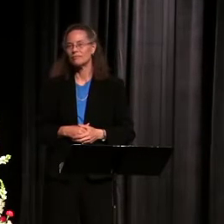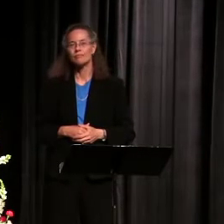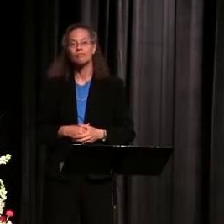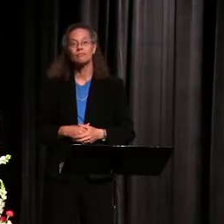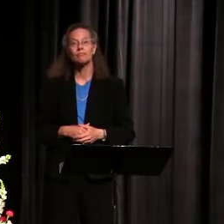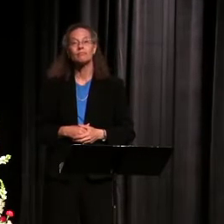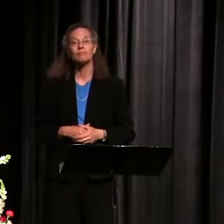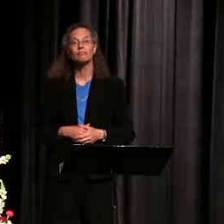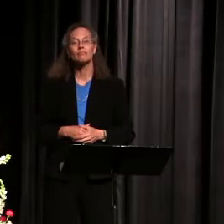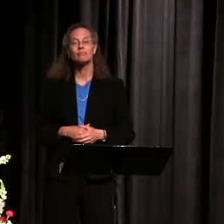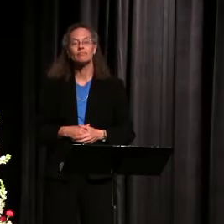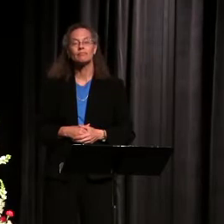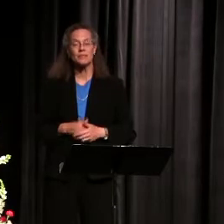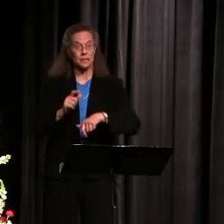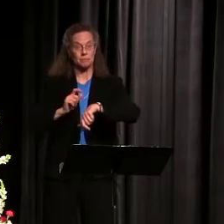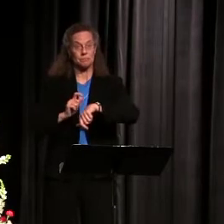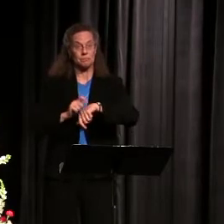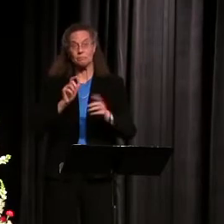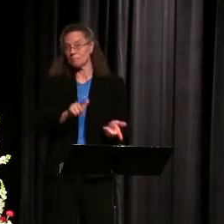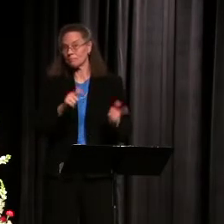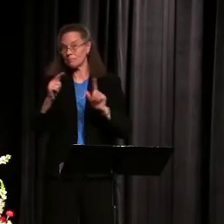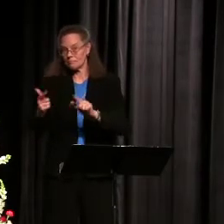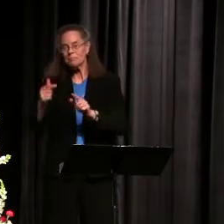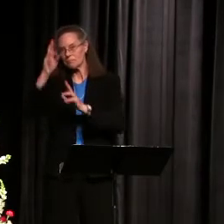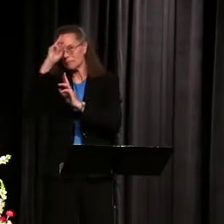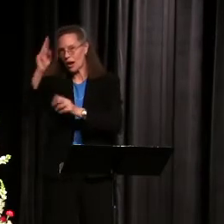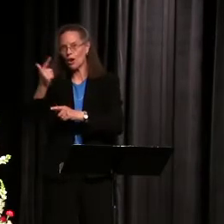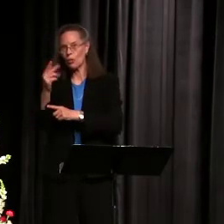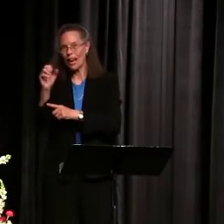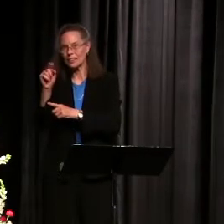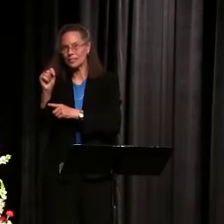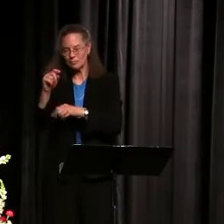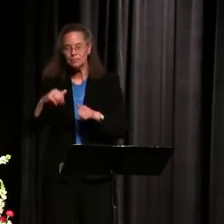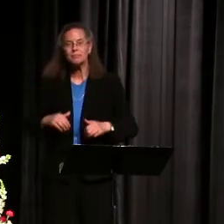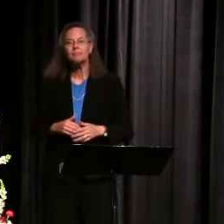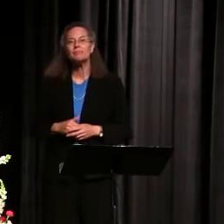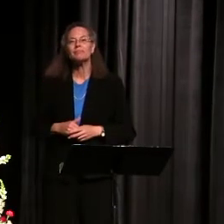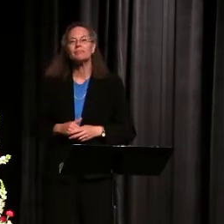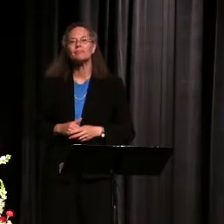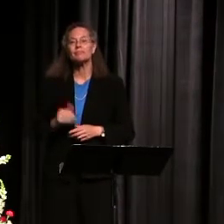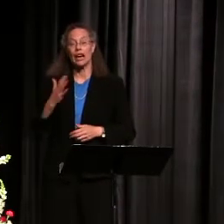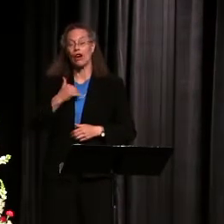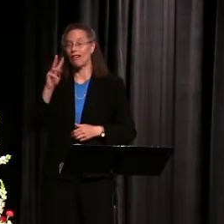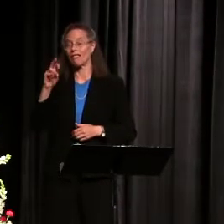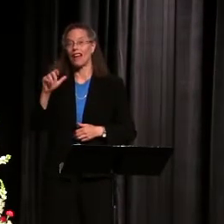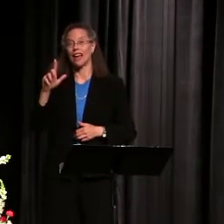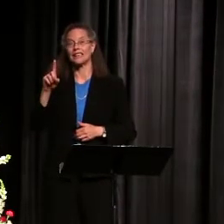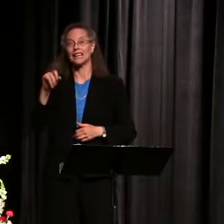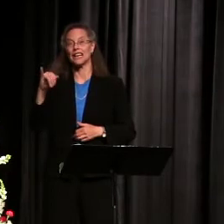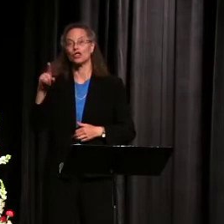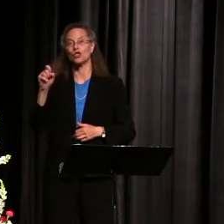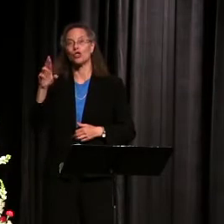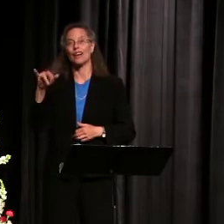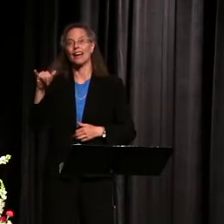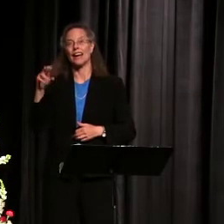At this time, I'd like to introduce our honored guest this evening. It is my pleasure to introduce our valedictorian, Mr. David